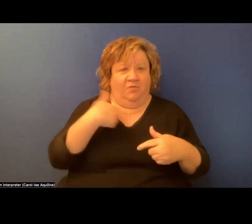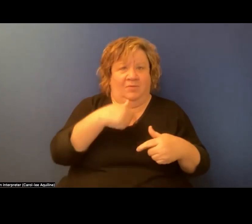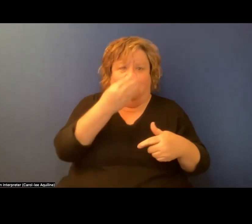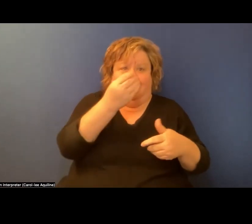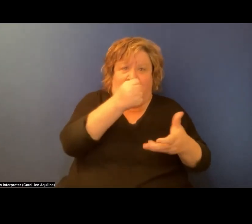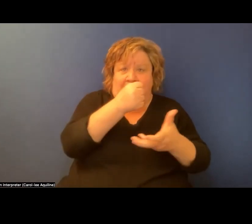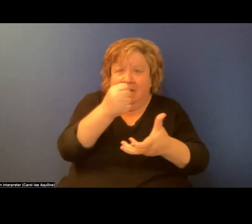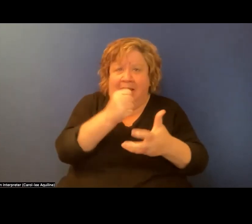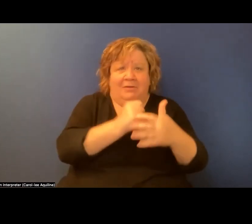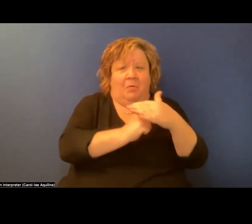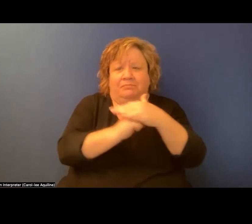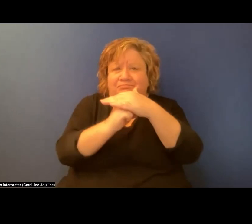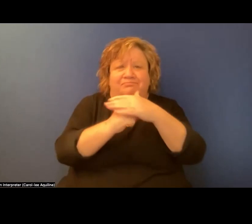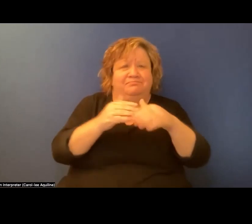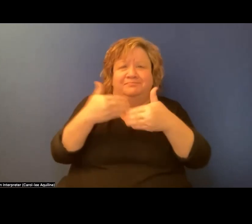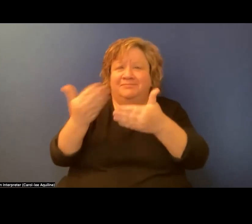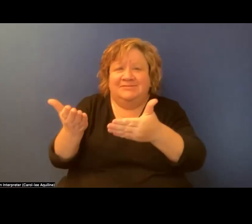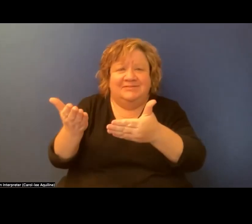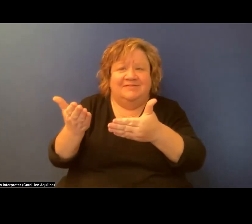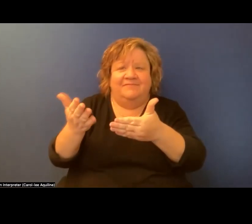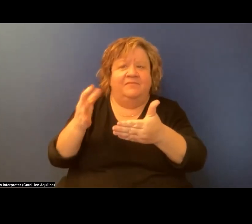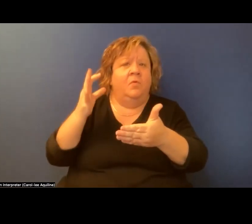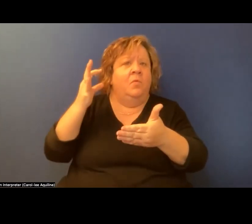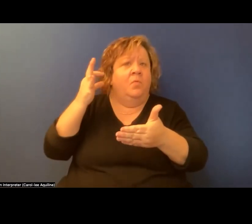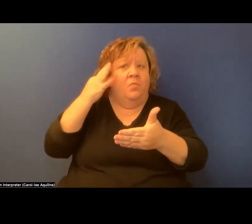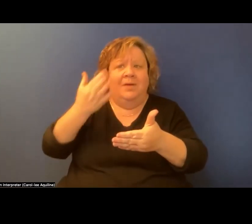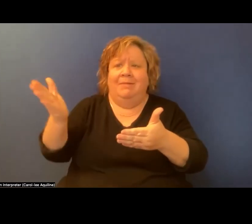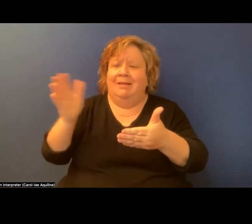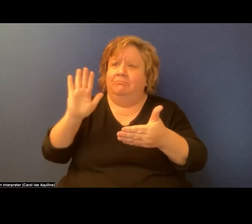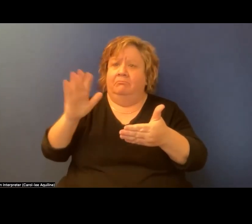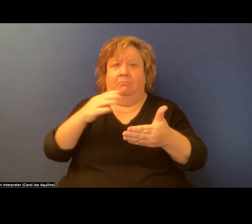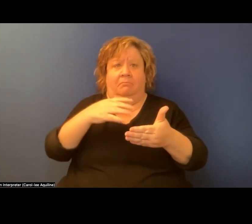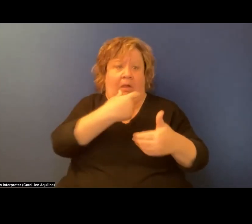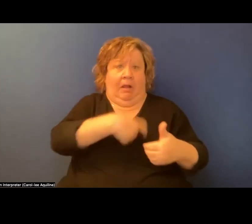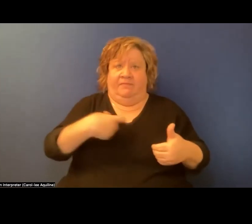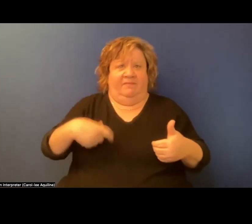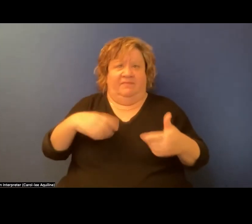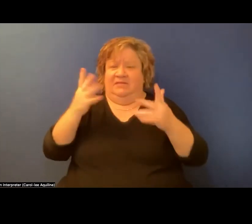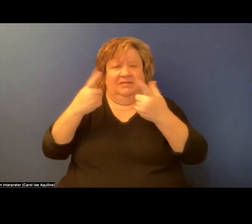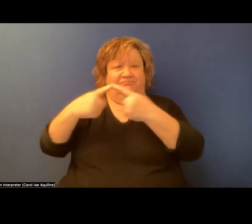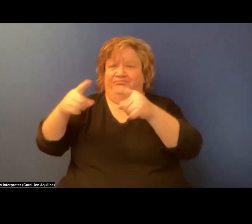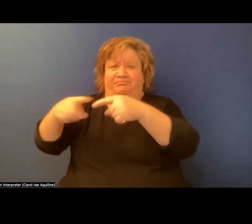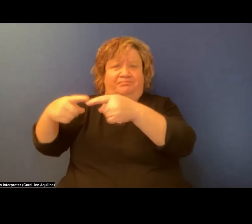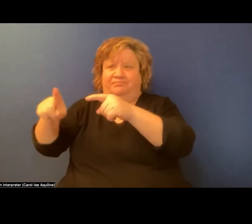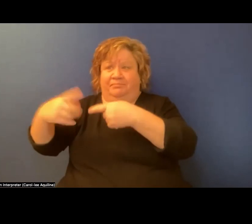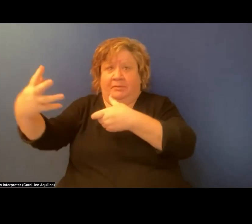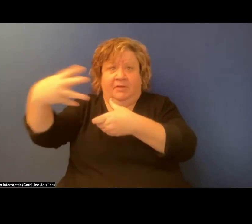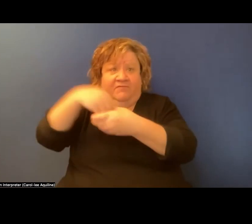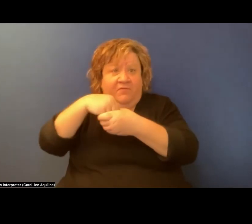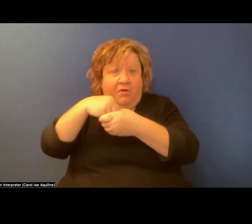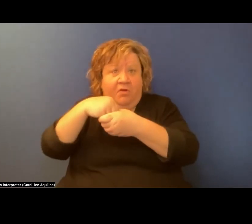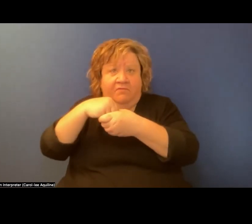diversities, they will take the lead. And the resulting of that is world will be more equitable,